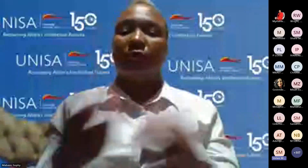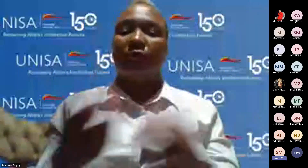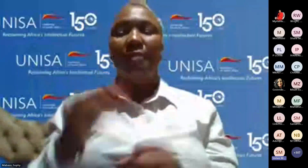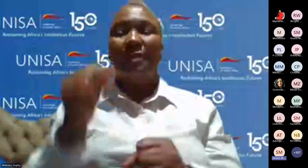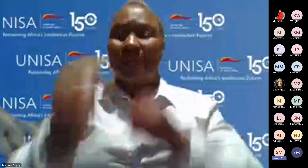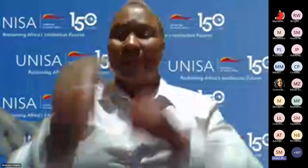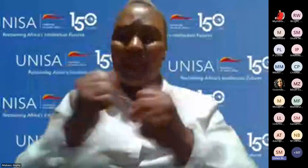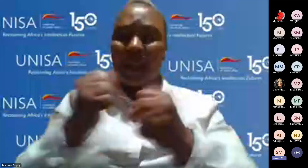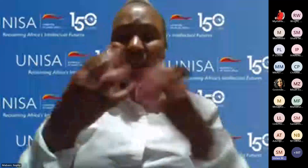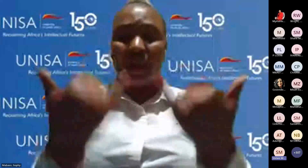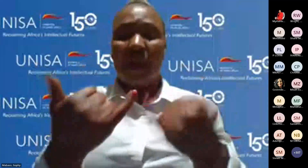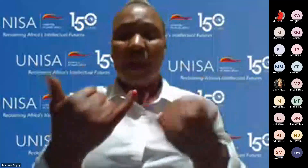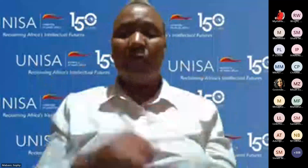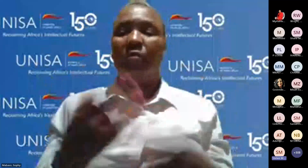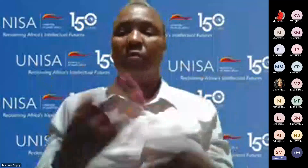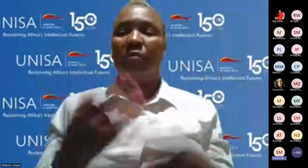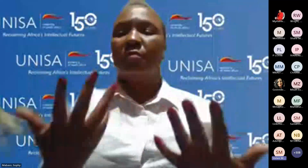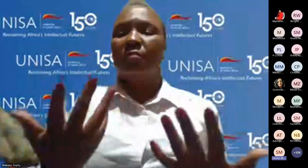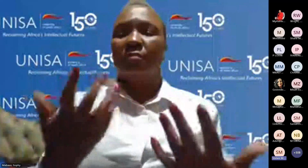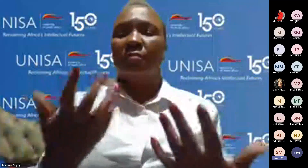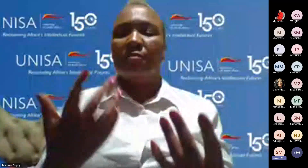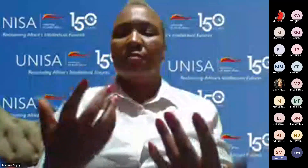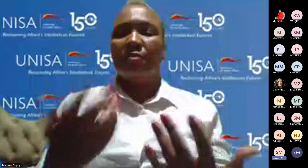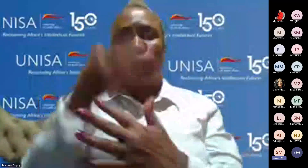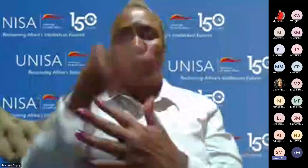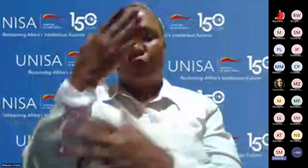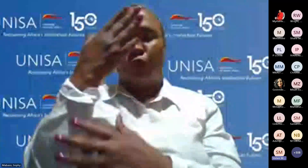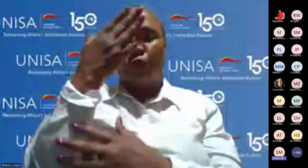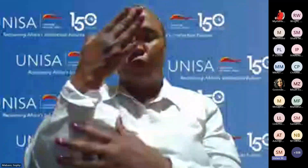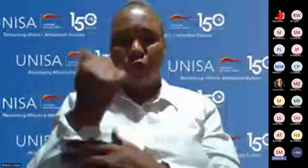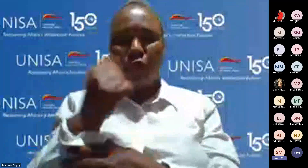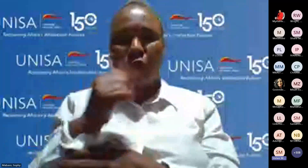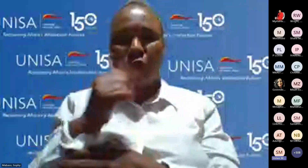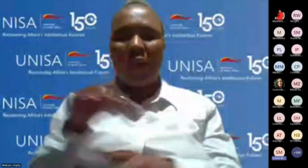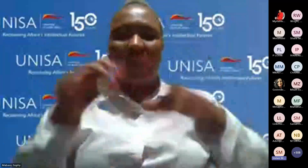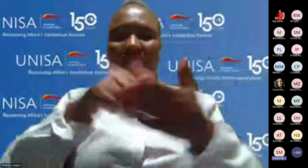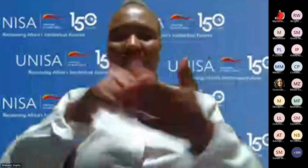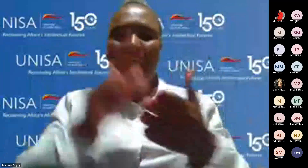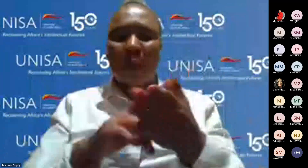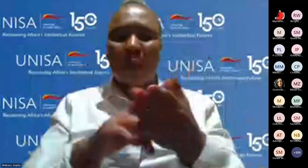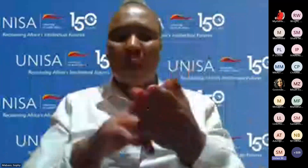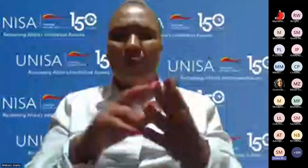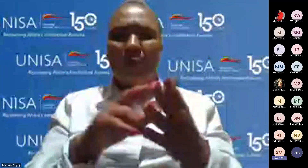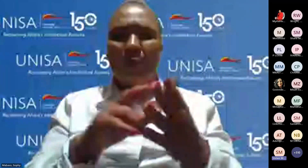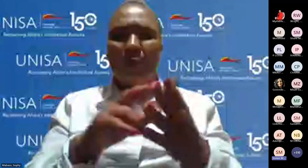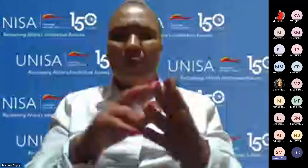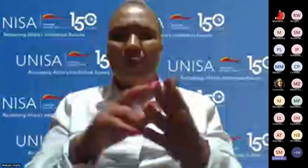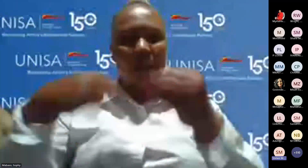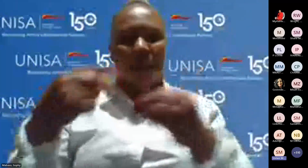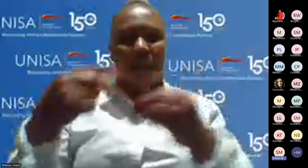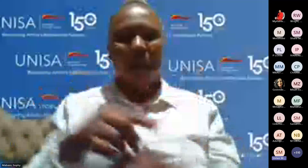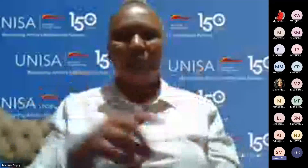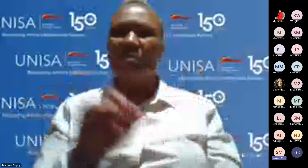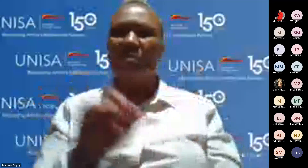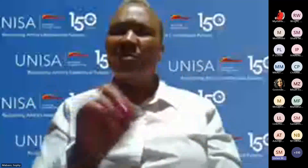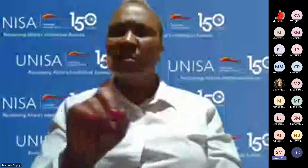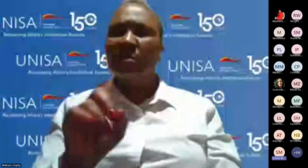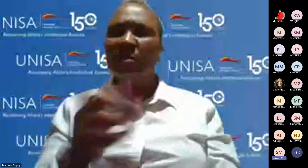struggling. I don't even know the Invigilator app that you're talking about. What is